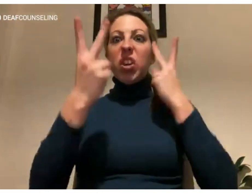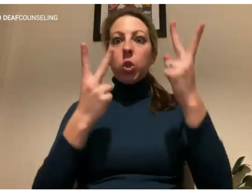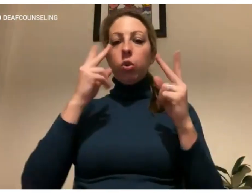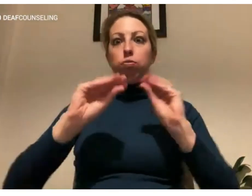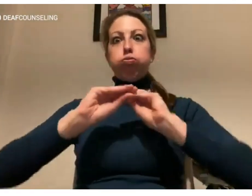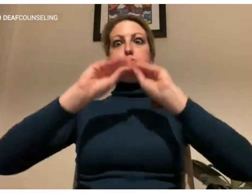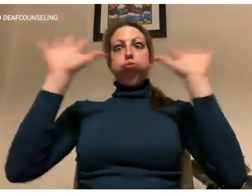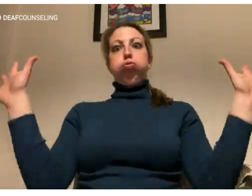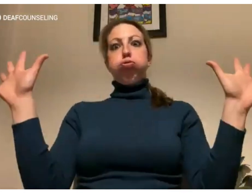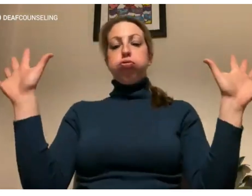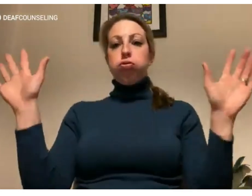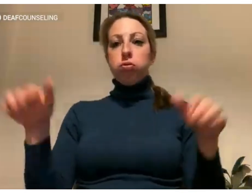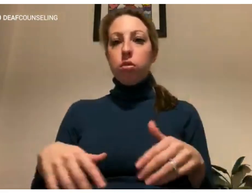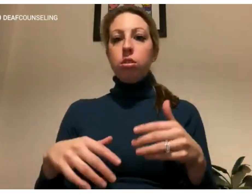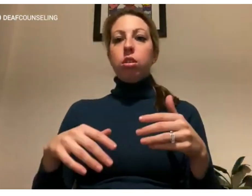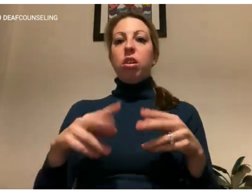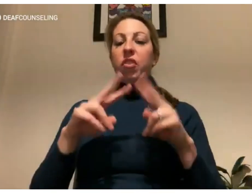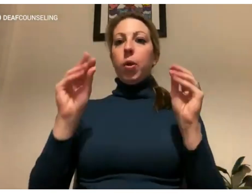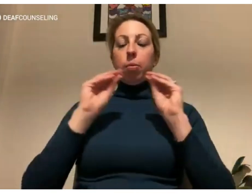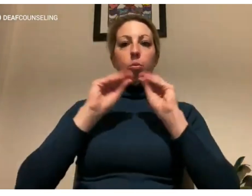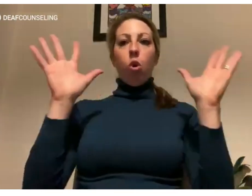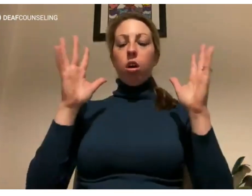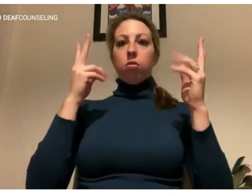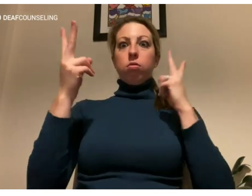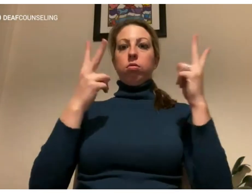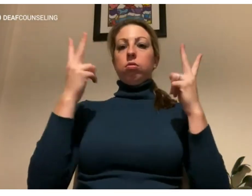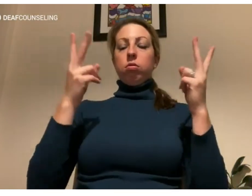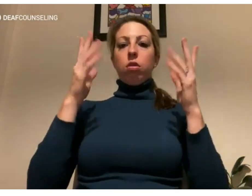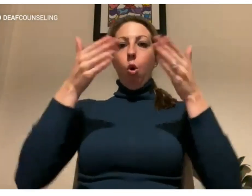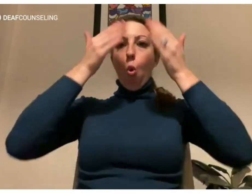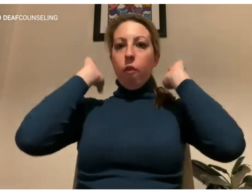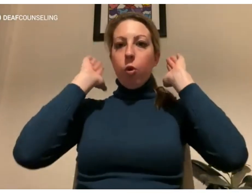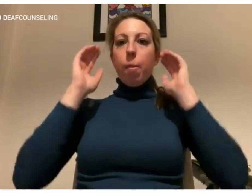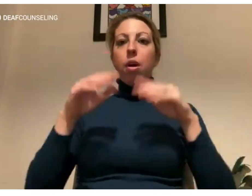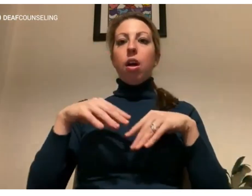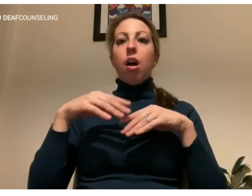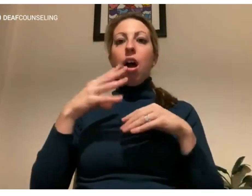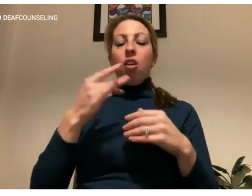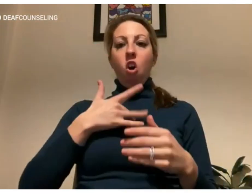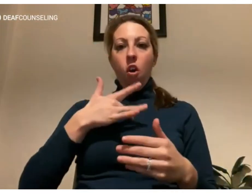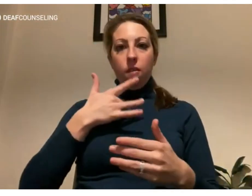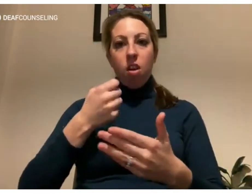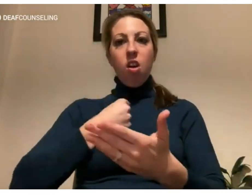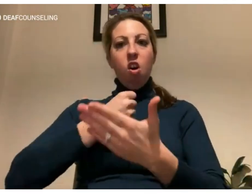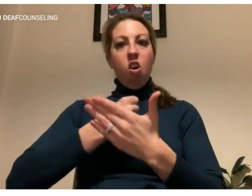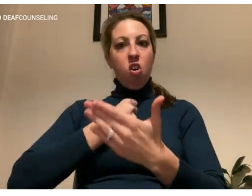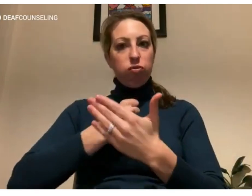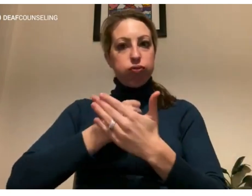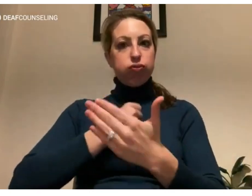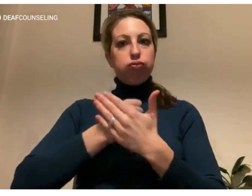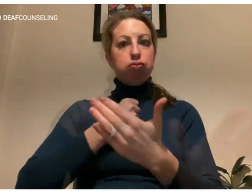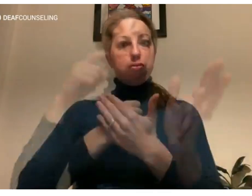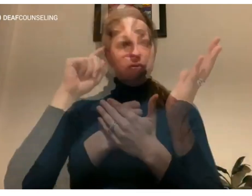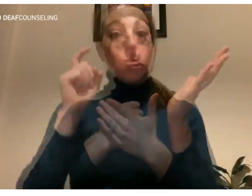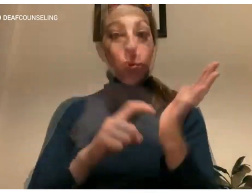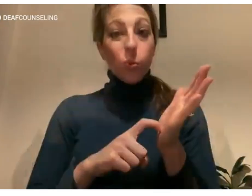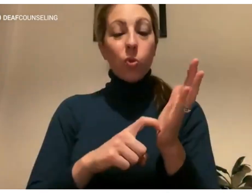get a headache, your vision gets wonky, your heart is pounding.